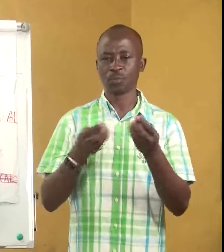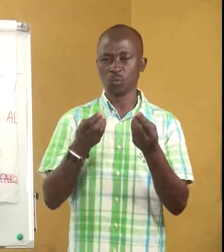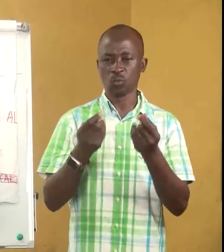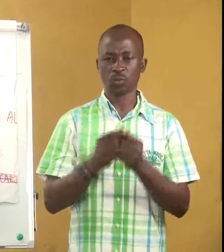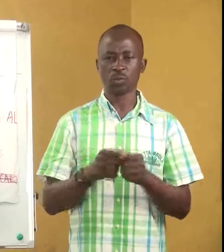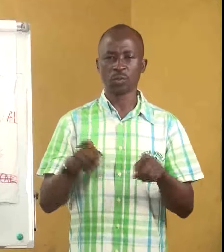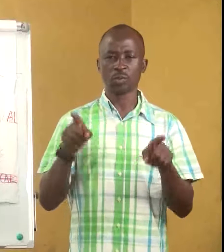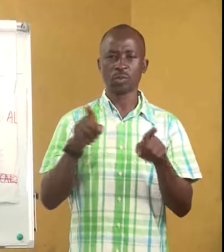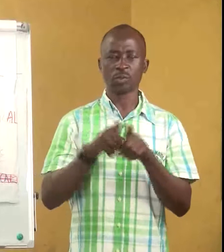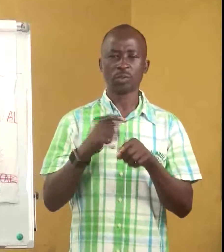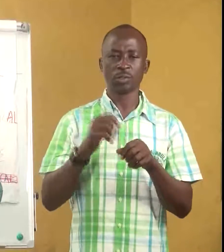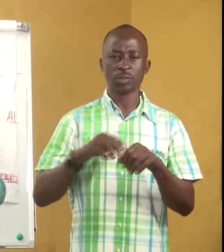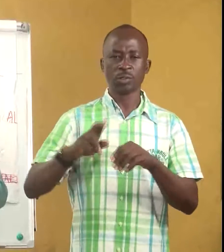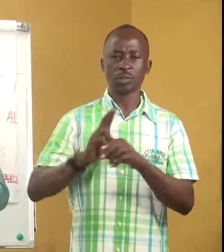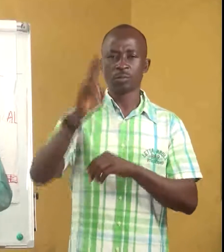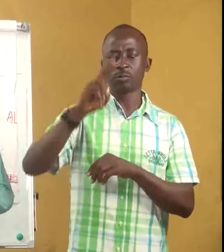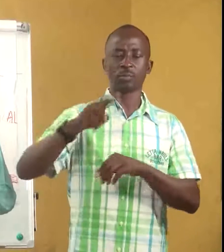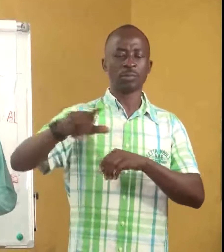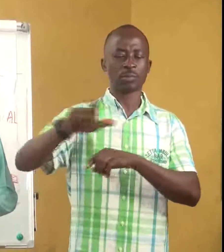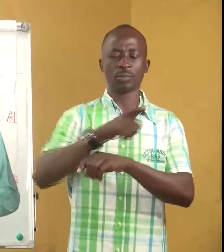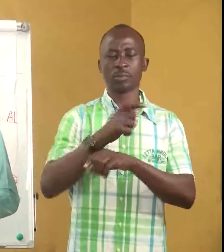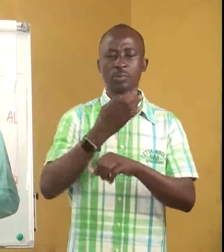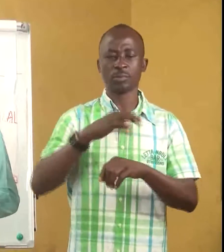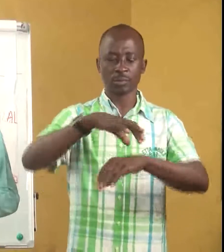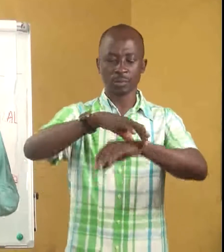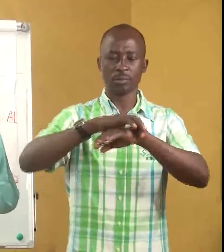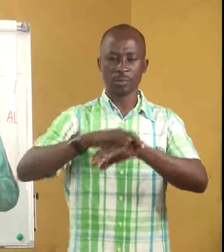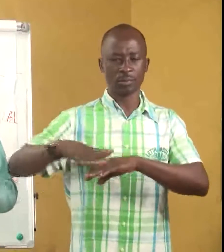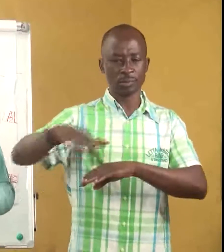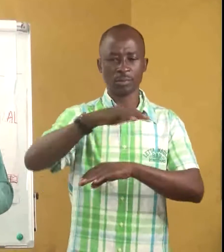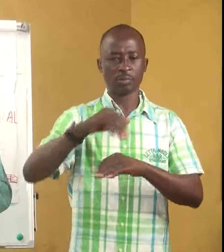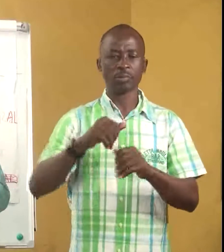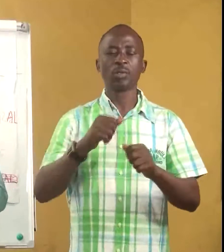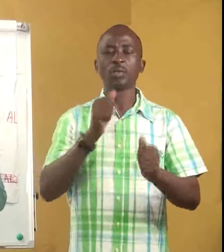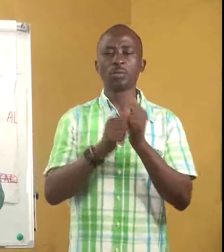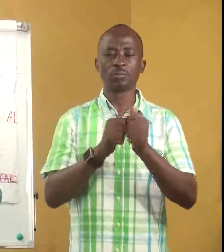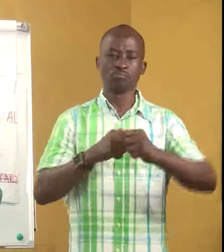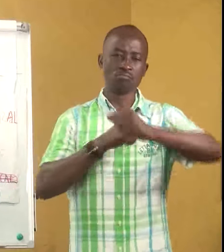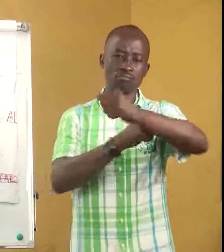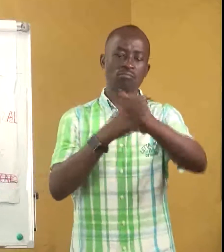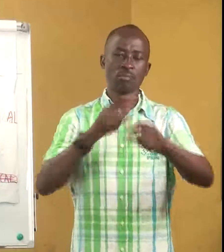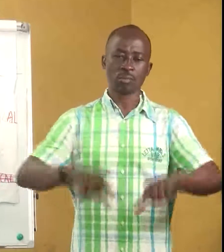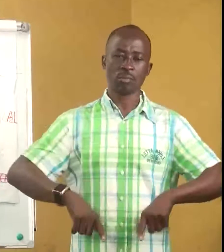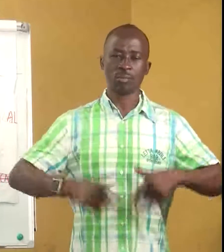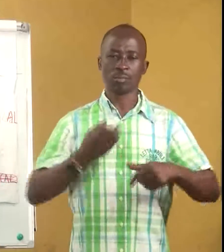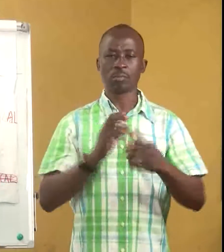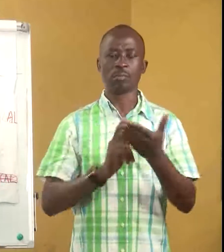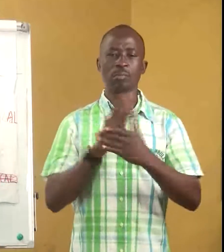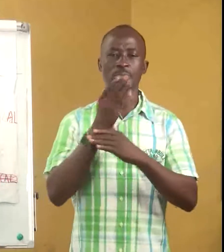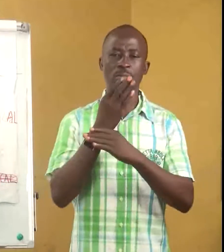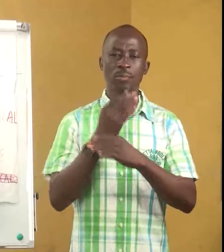as the uppermost layer of the earth's surface, which supports the life of plants and